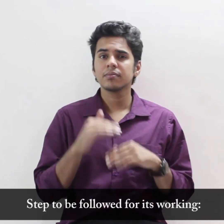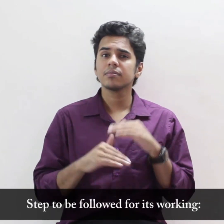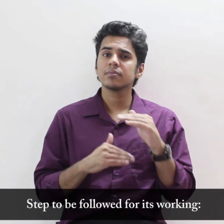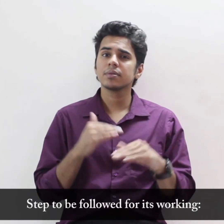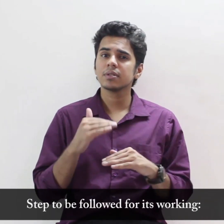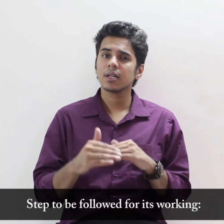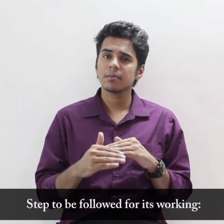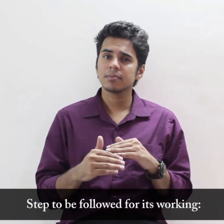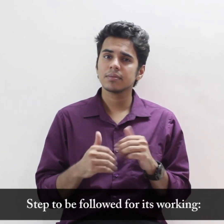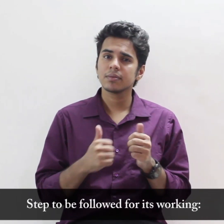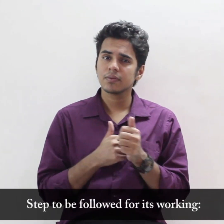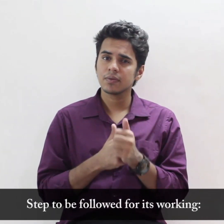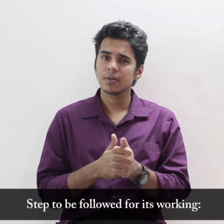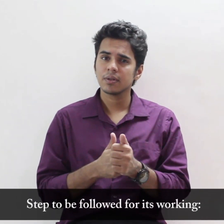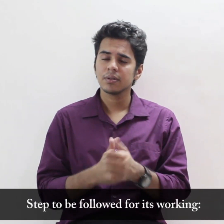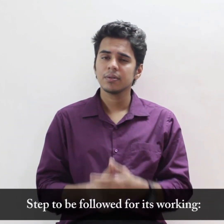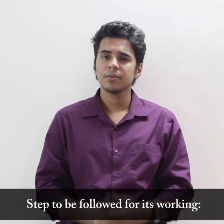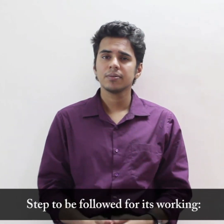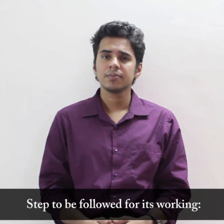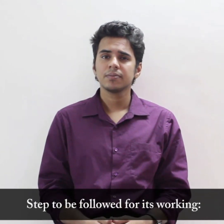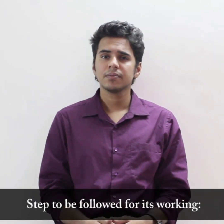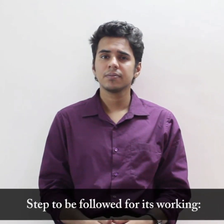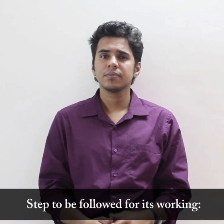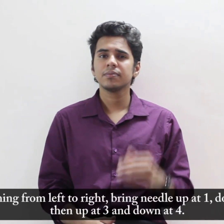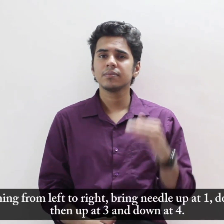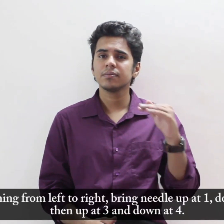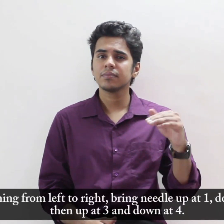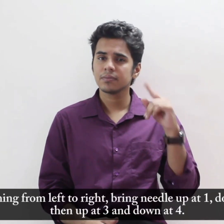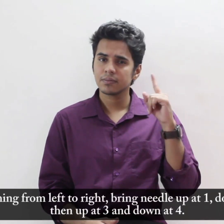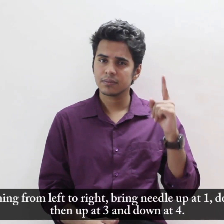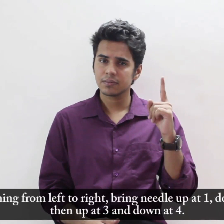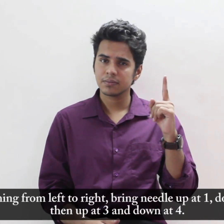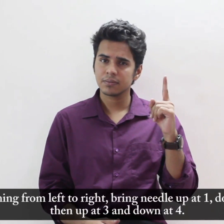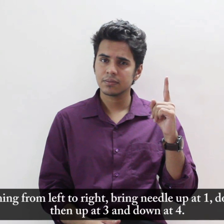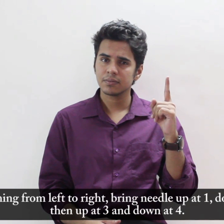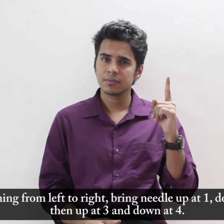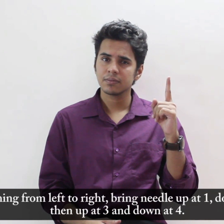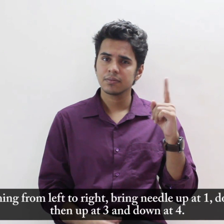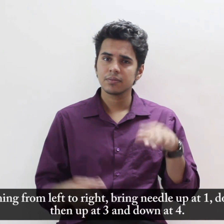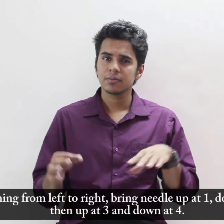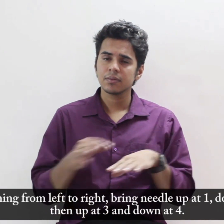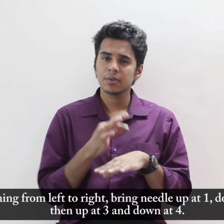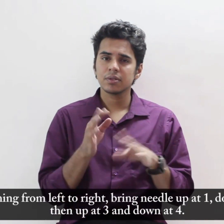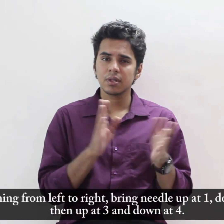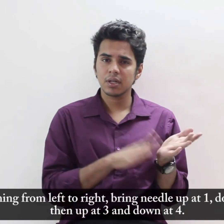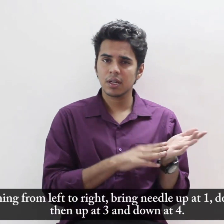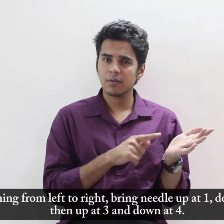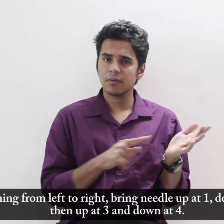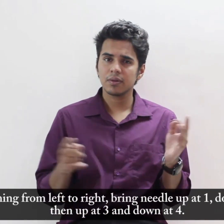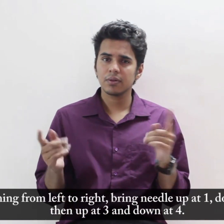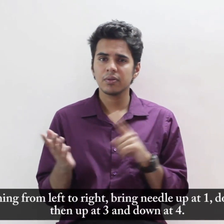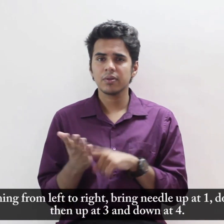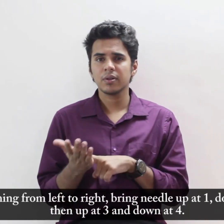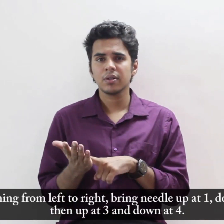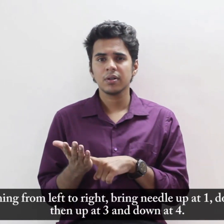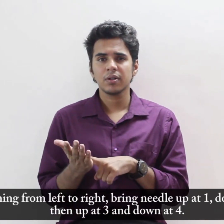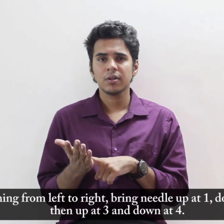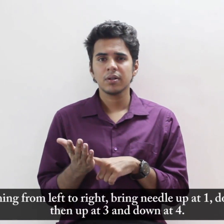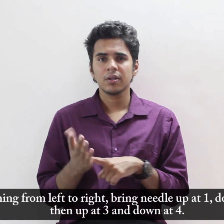Step to be followed for its working. Stitching from left to right, bring needle up at 1, down at